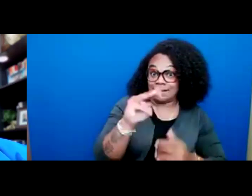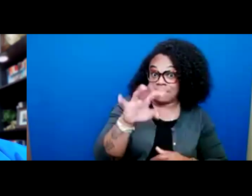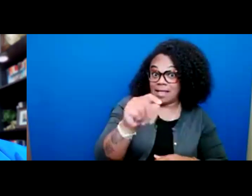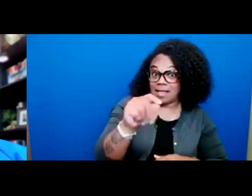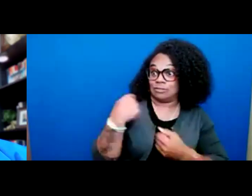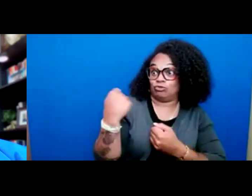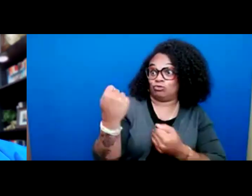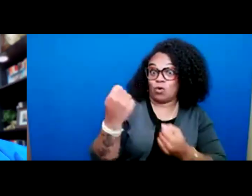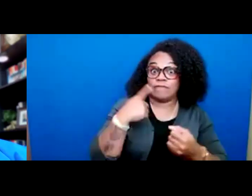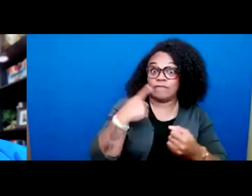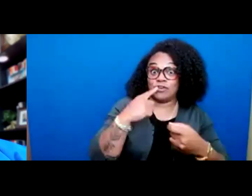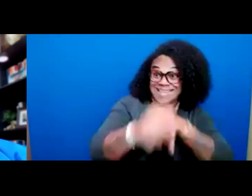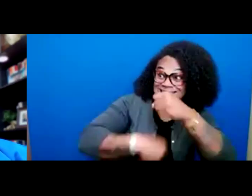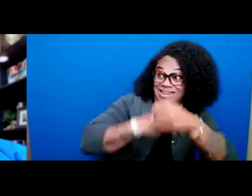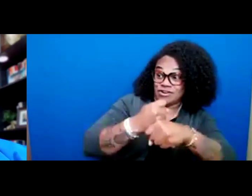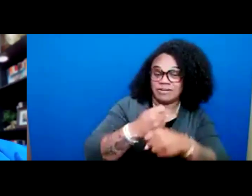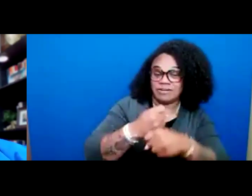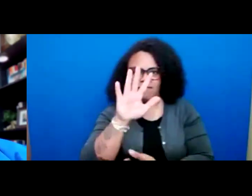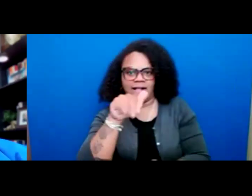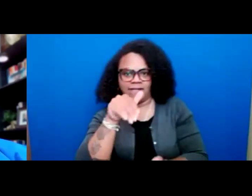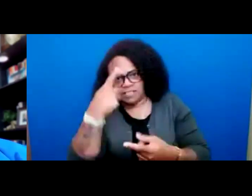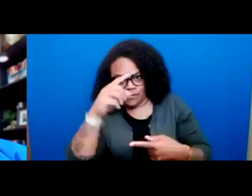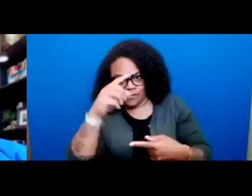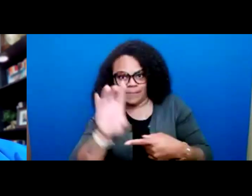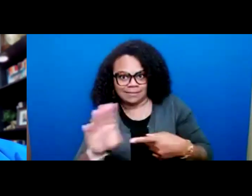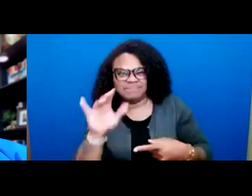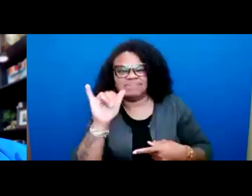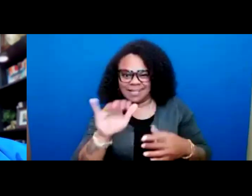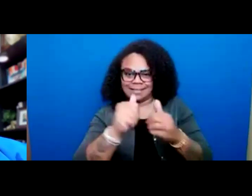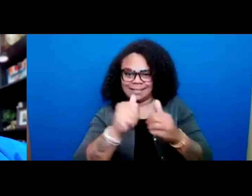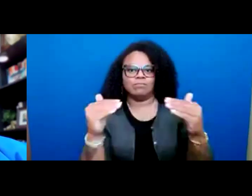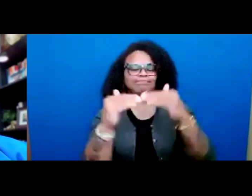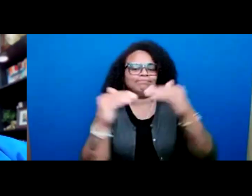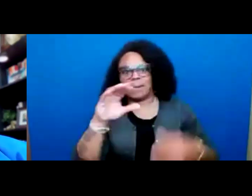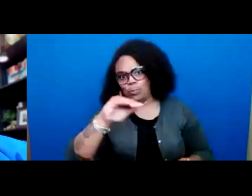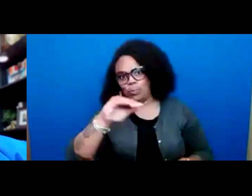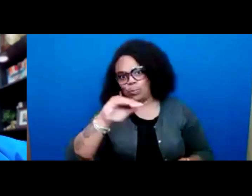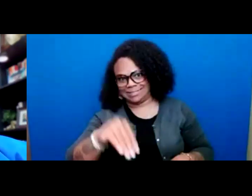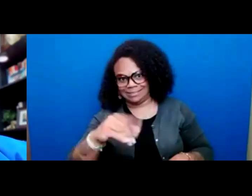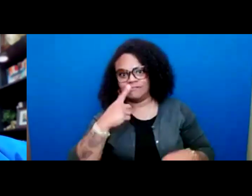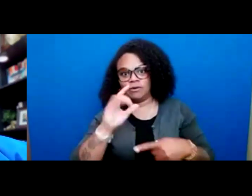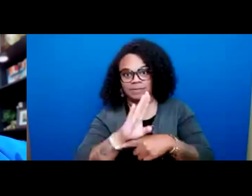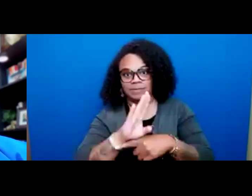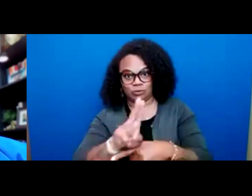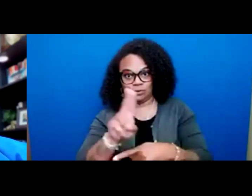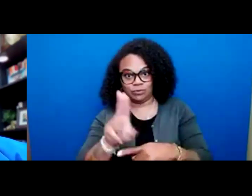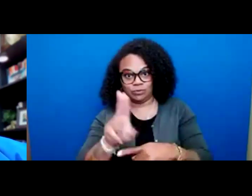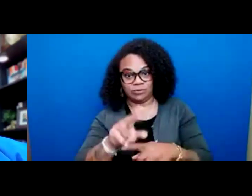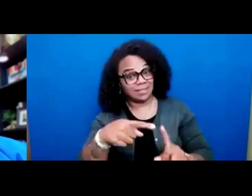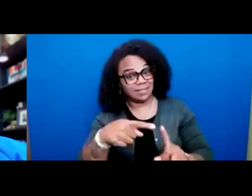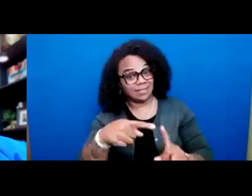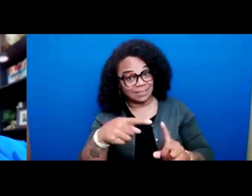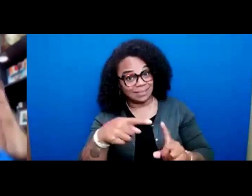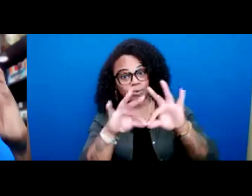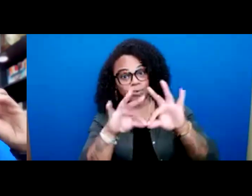that is, in fact, how you arrive at the percentage of business use. And this is important because you need to know what